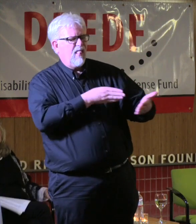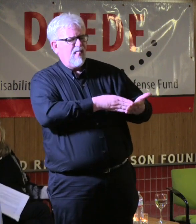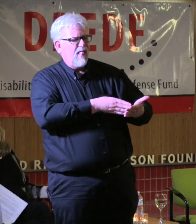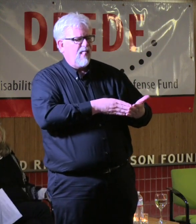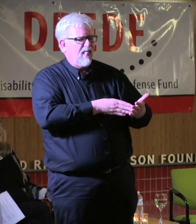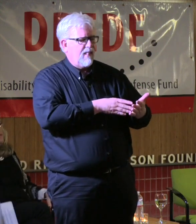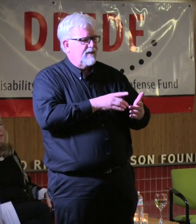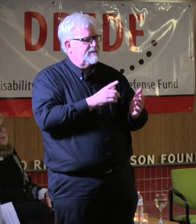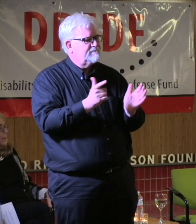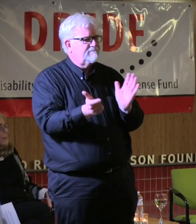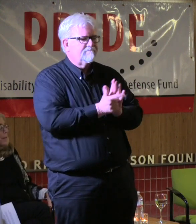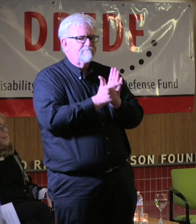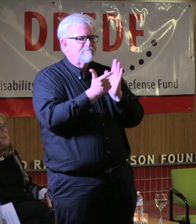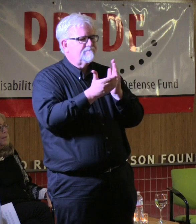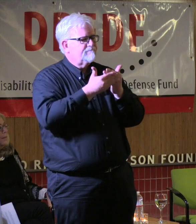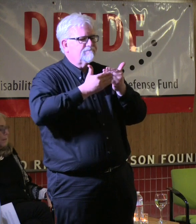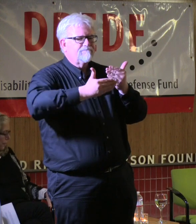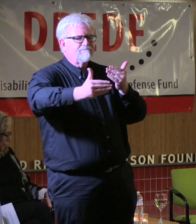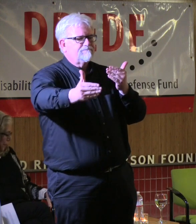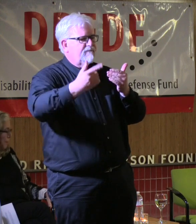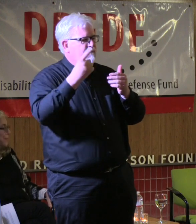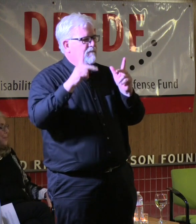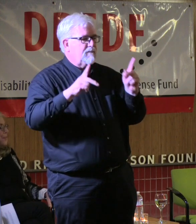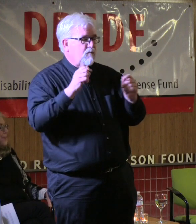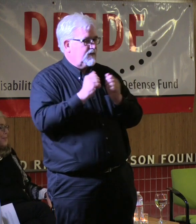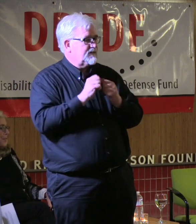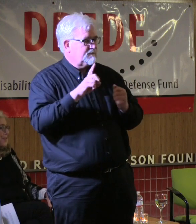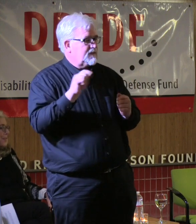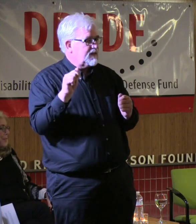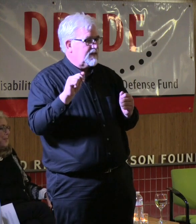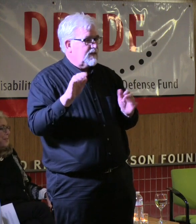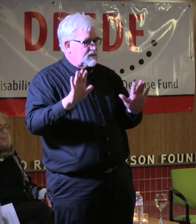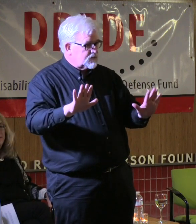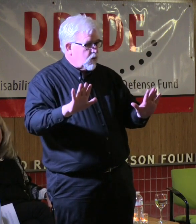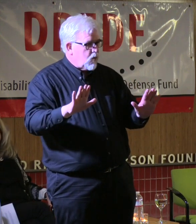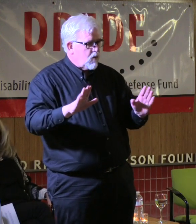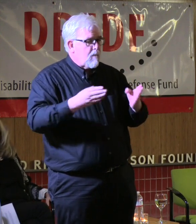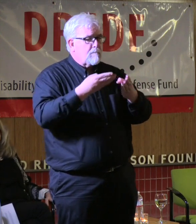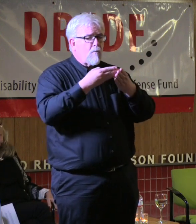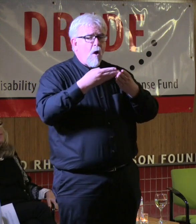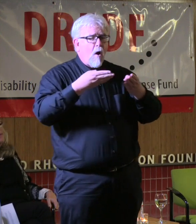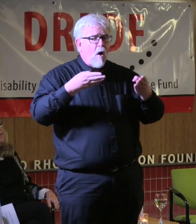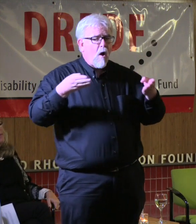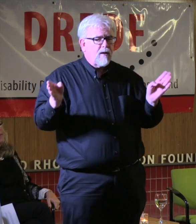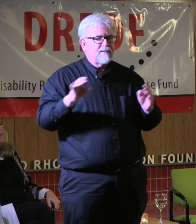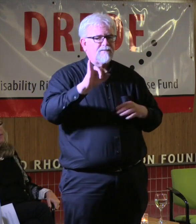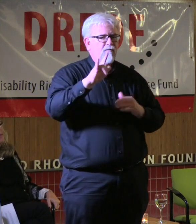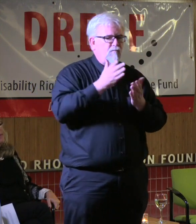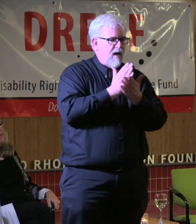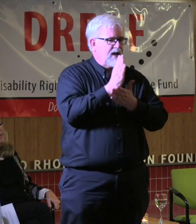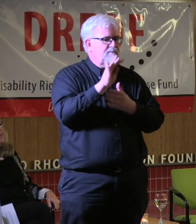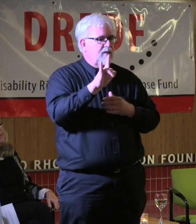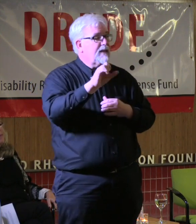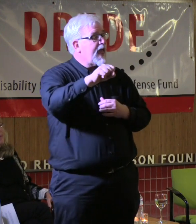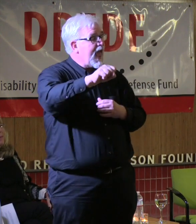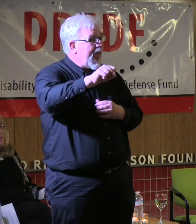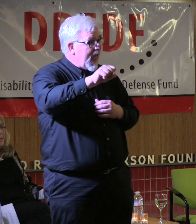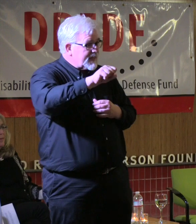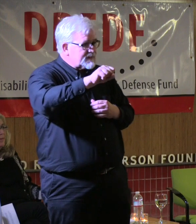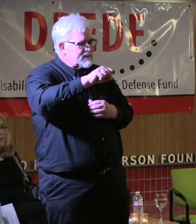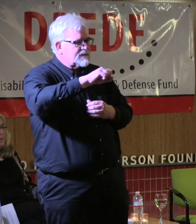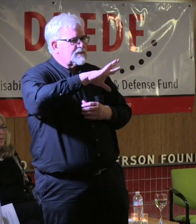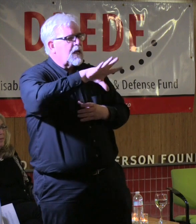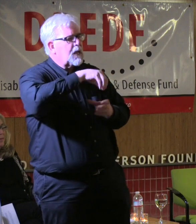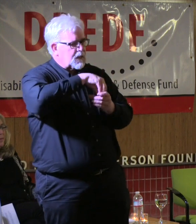with a disability from here on out. So it was a broad civil rights bill. Yes, it